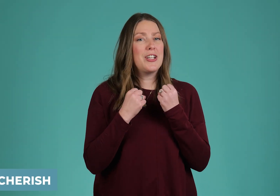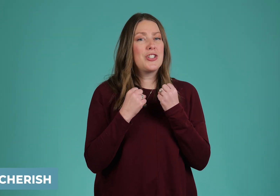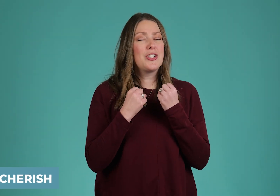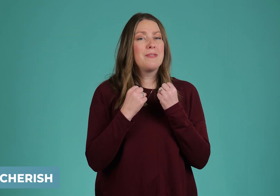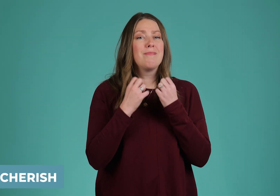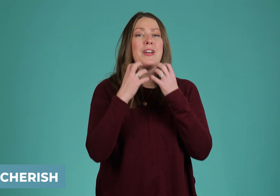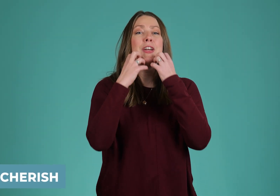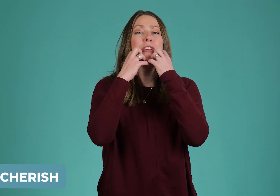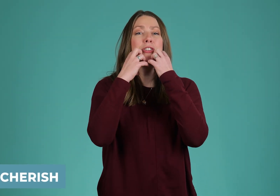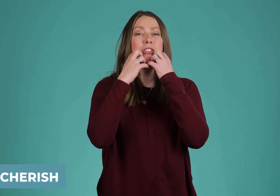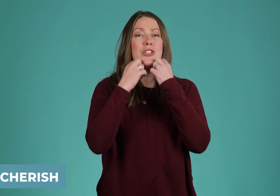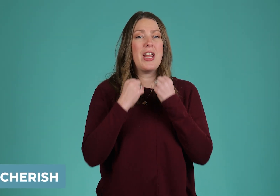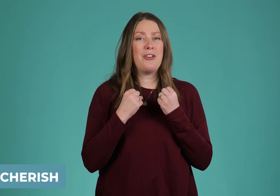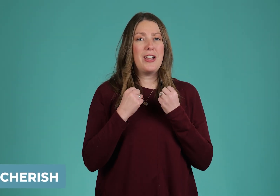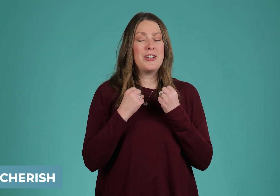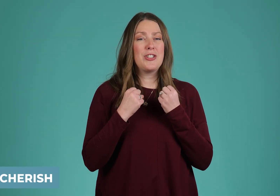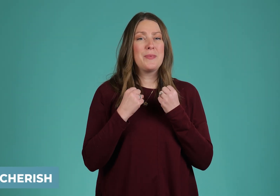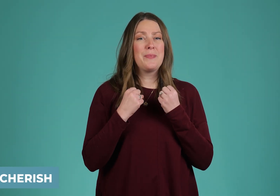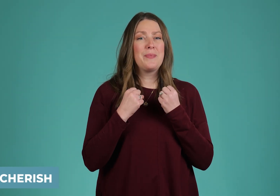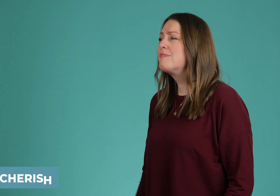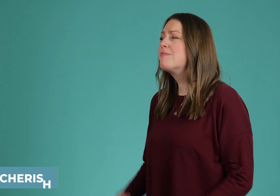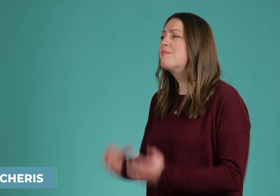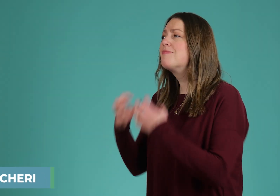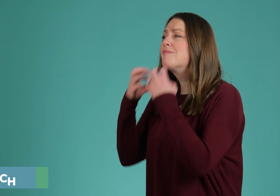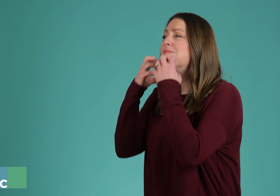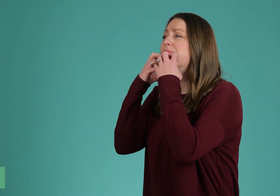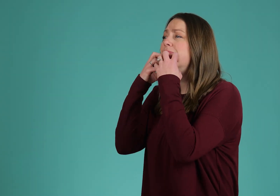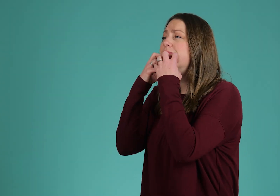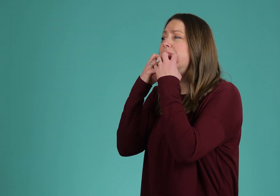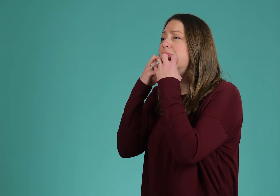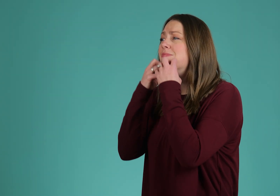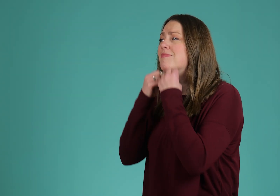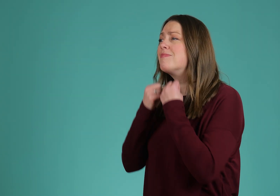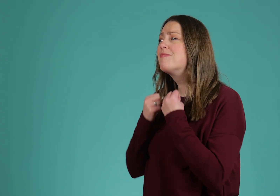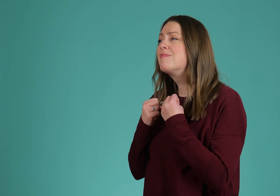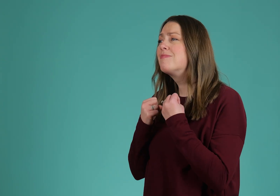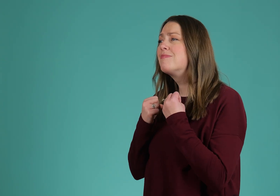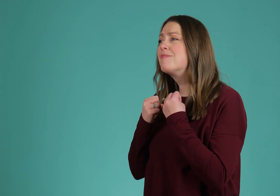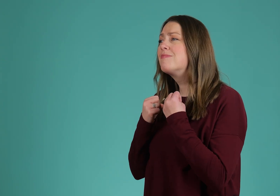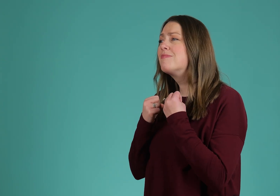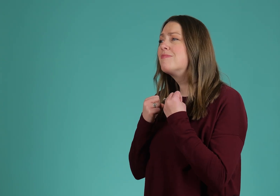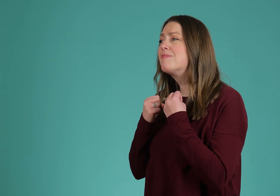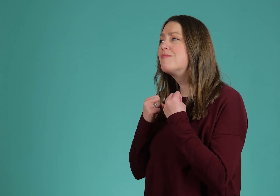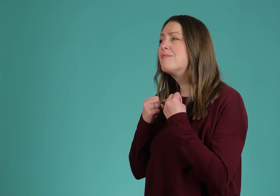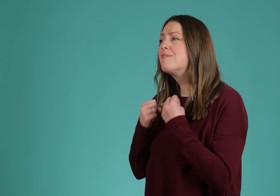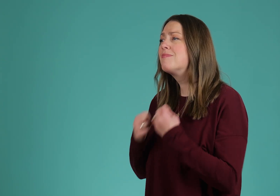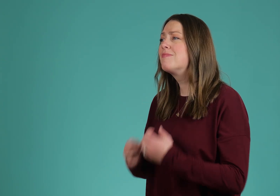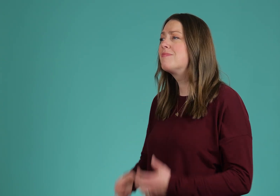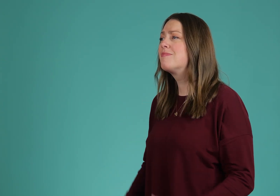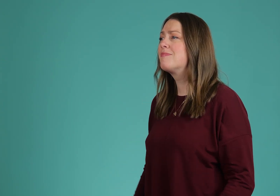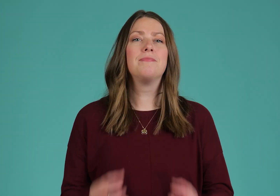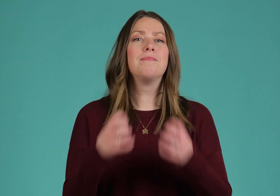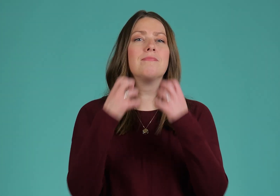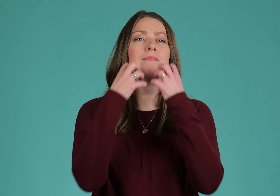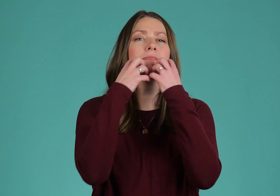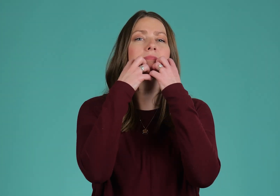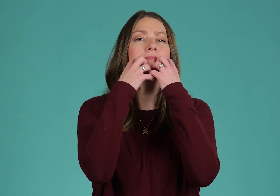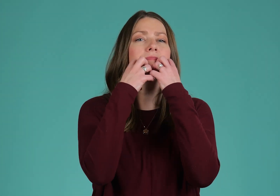Cherish. Cherish. Your hands are open, pulling down into closed fists on